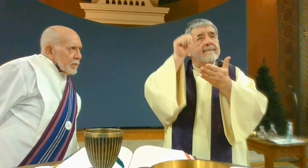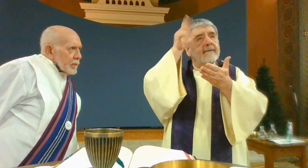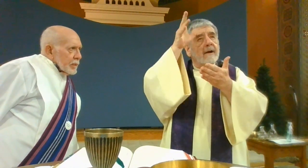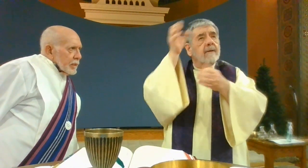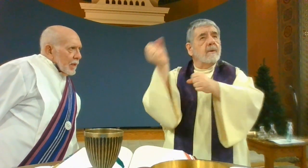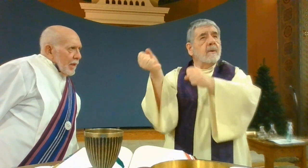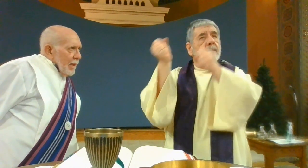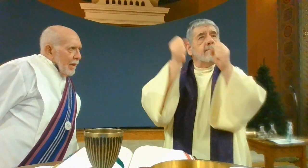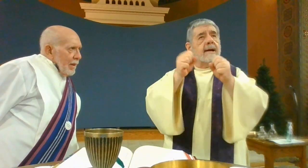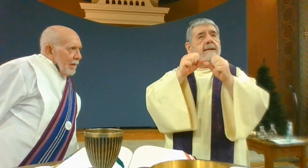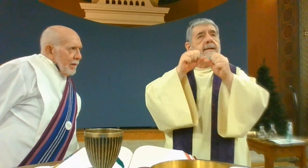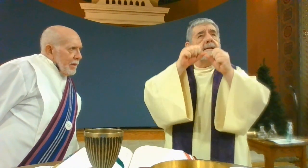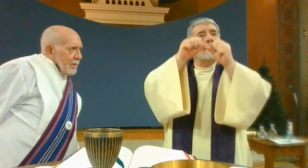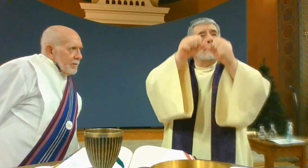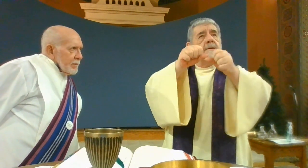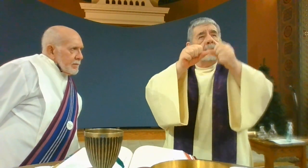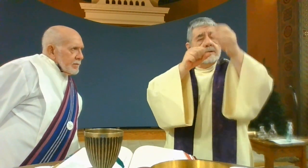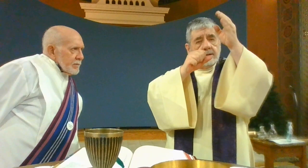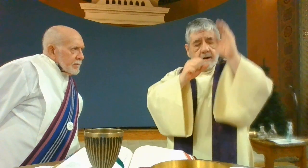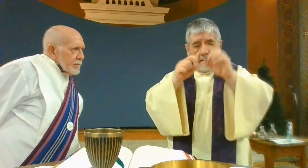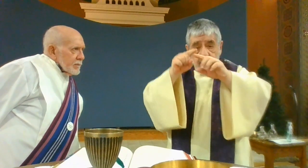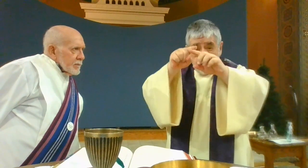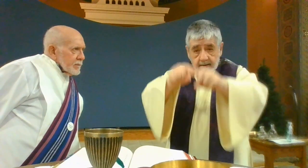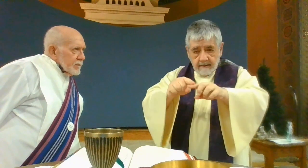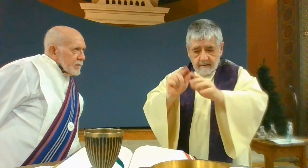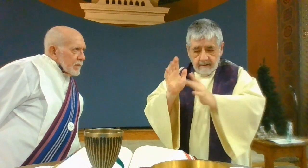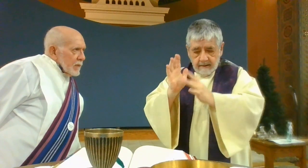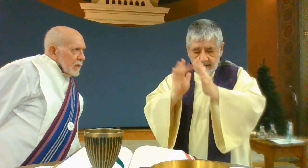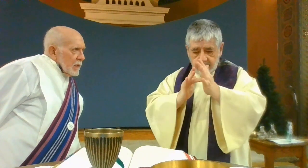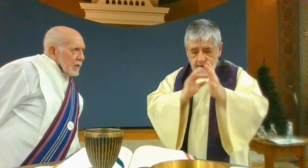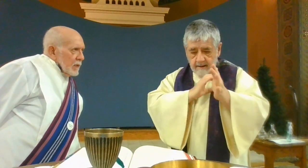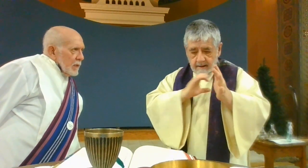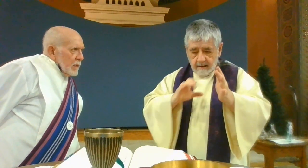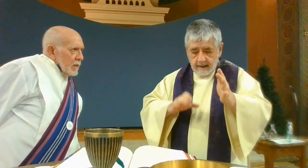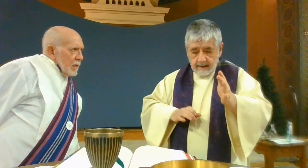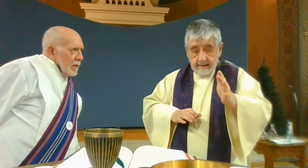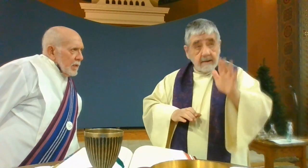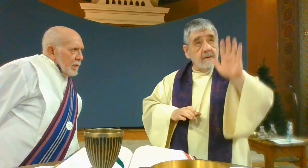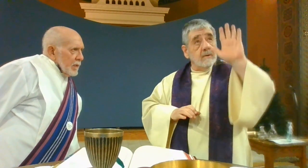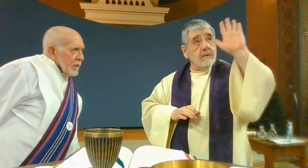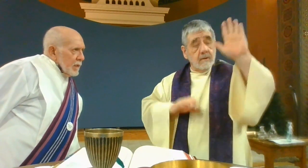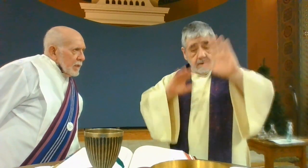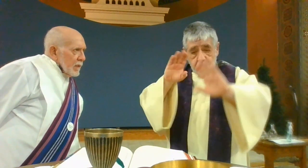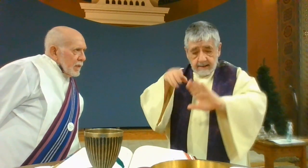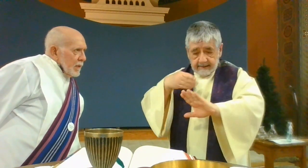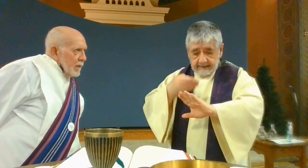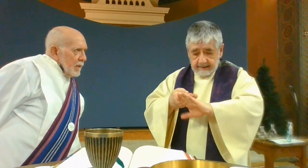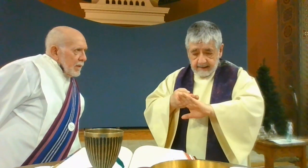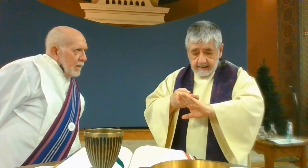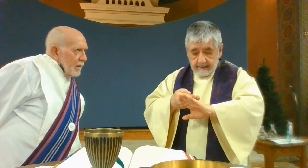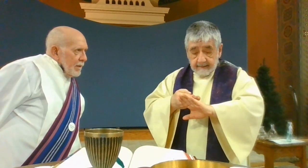you thanks. Lord, holy Father, almighty and eternal God, through Christ, your Son.